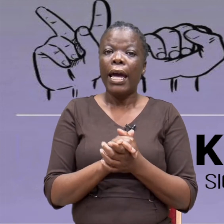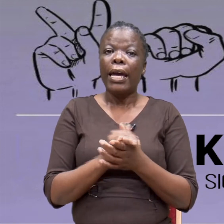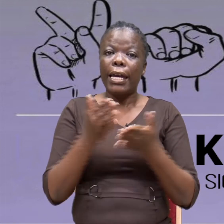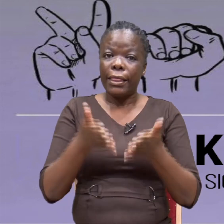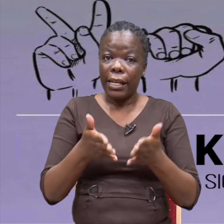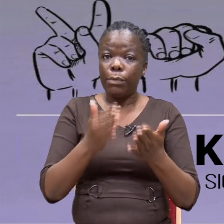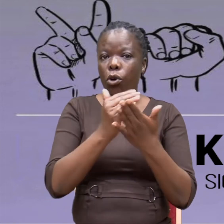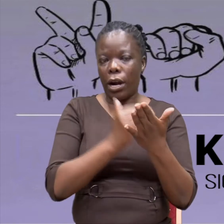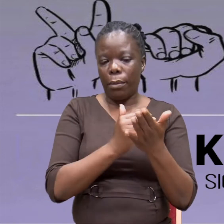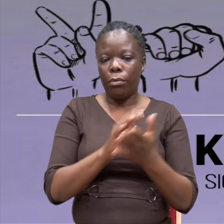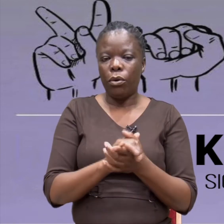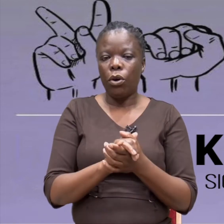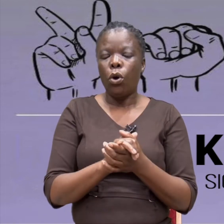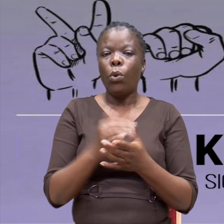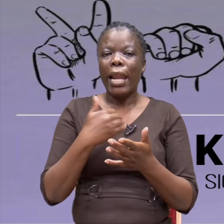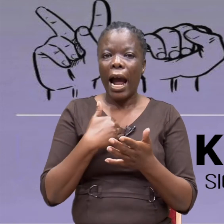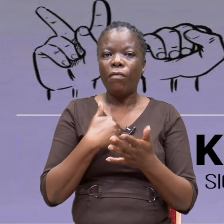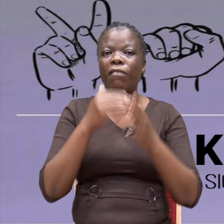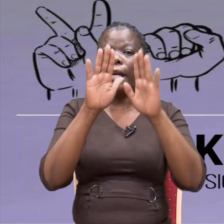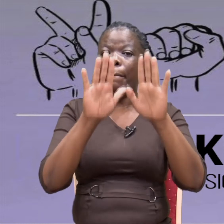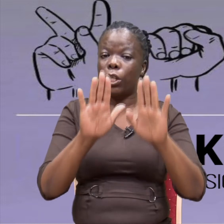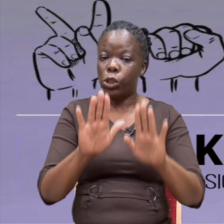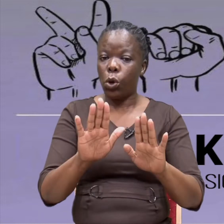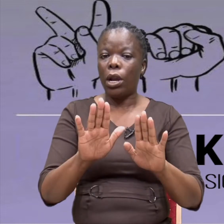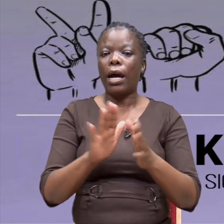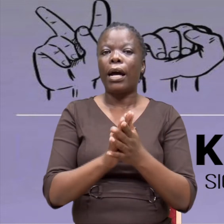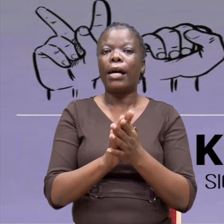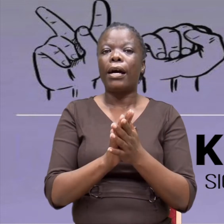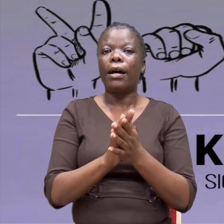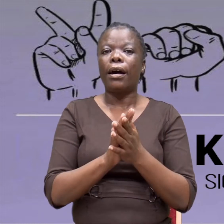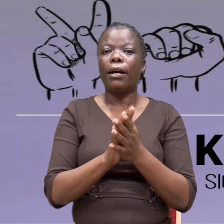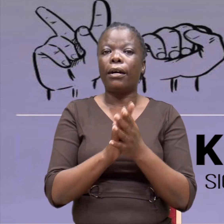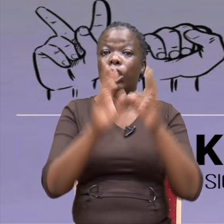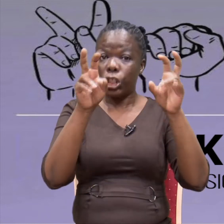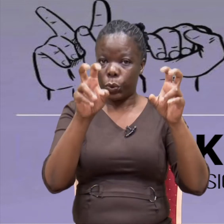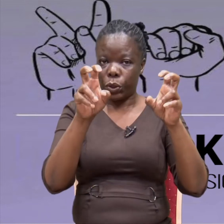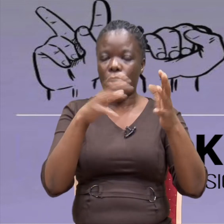In this program, we'll have the fundamental issues on